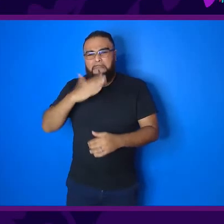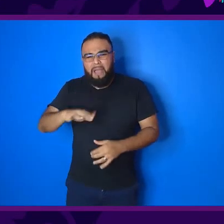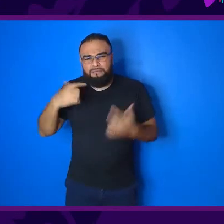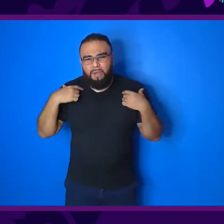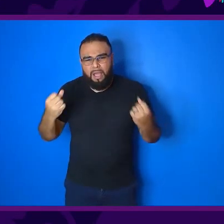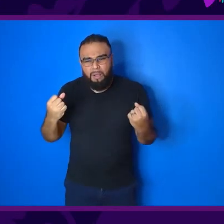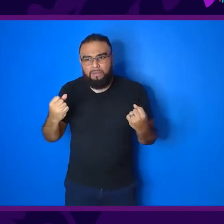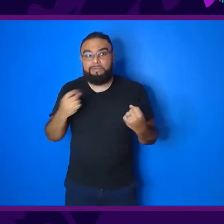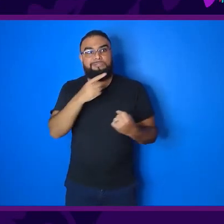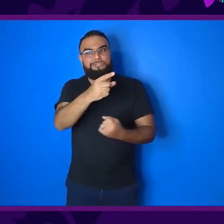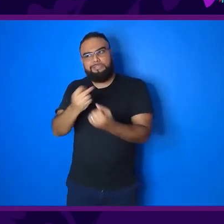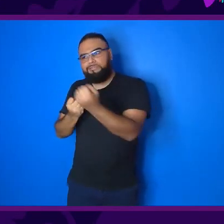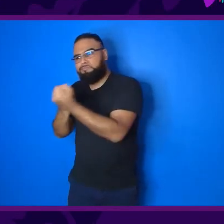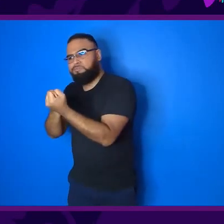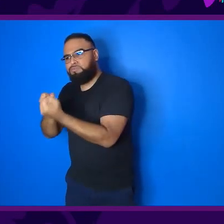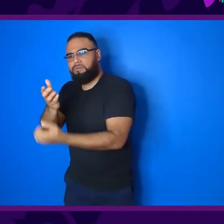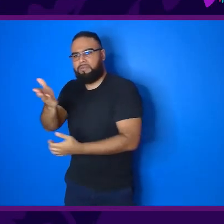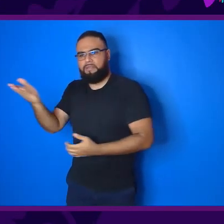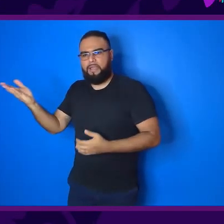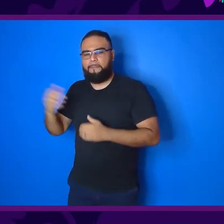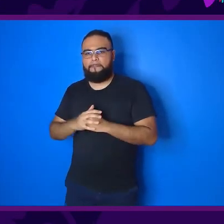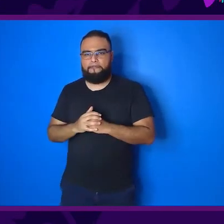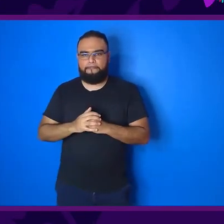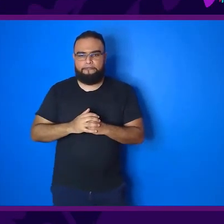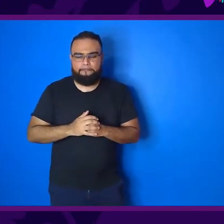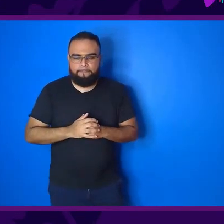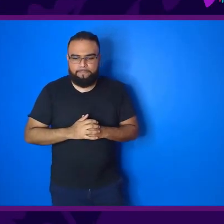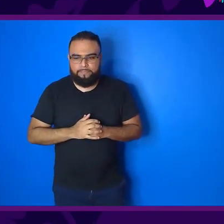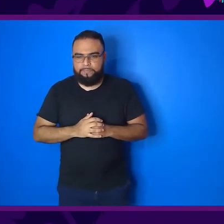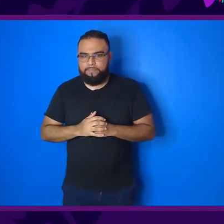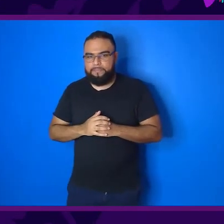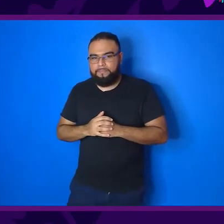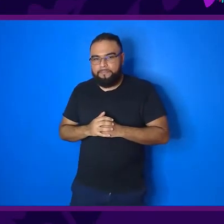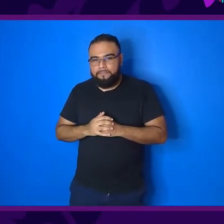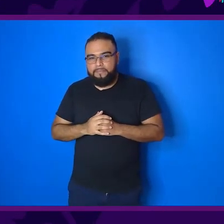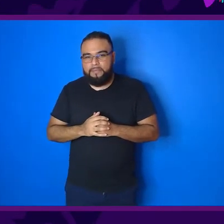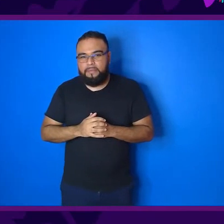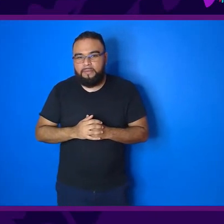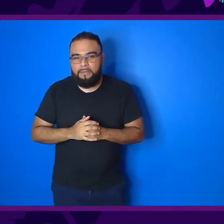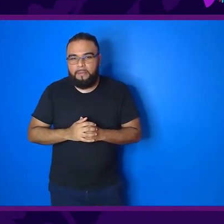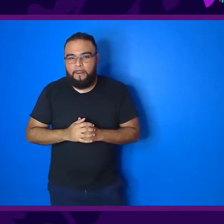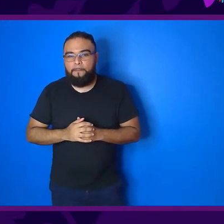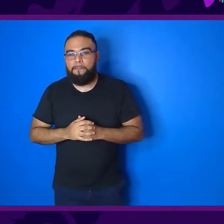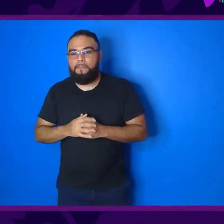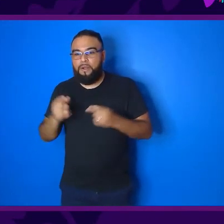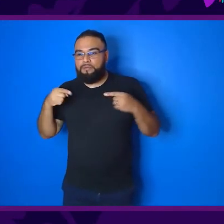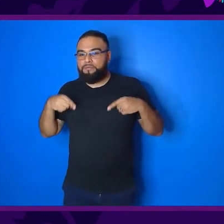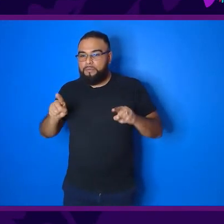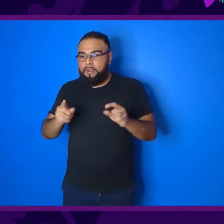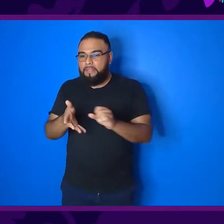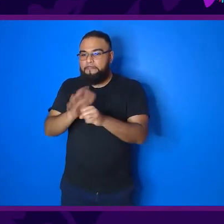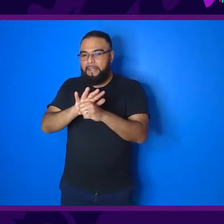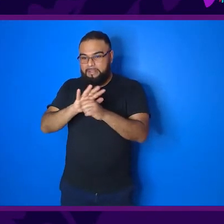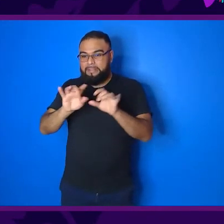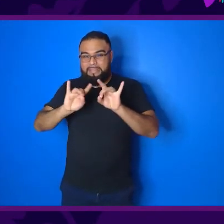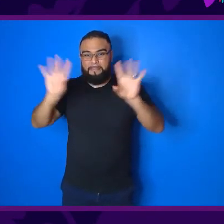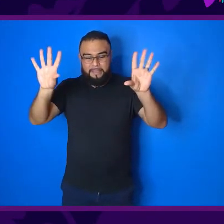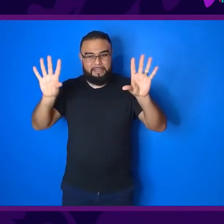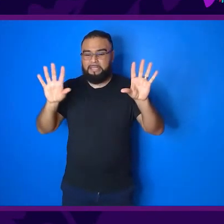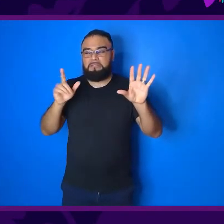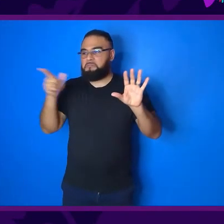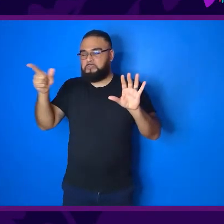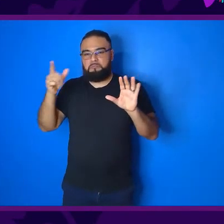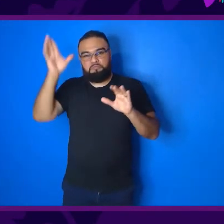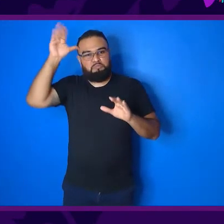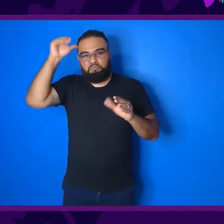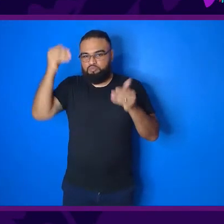workers who, were not getting paid. They didn't have any breaks. They didn't have any lunch hours. They had none of that. It's Dolores